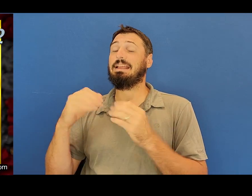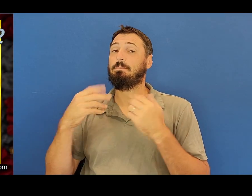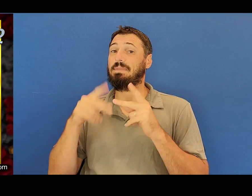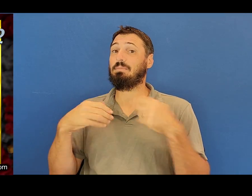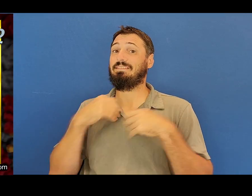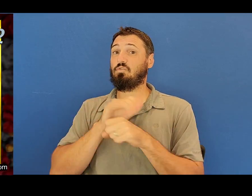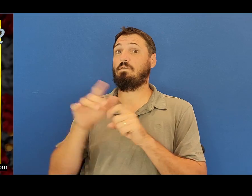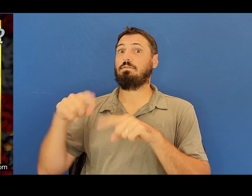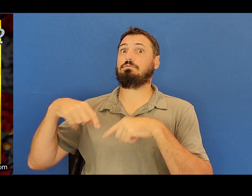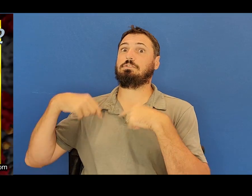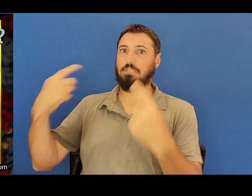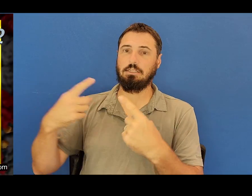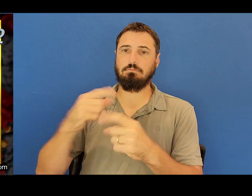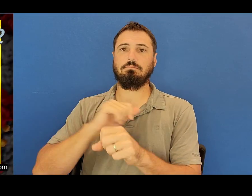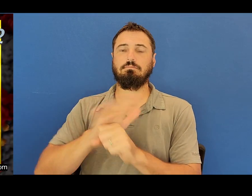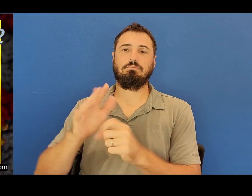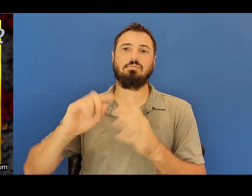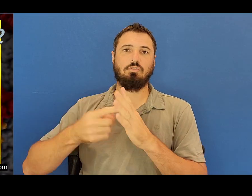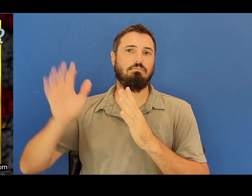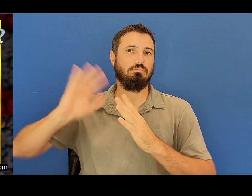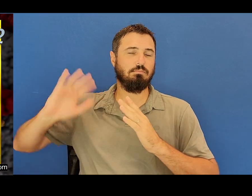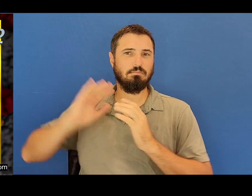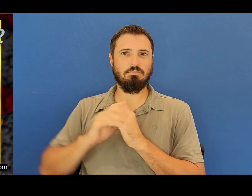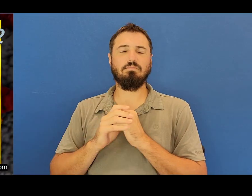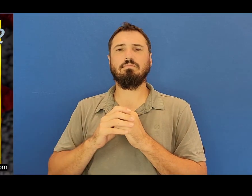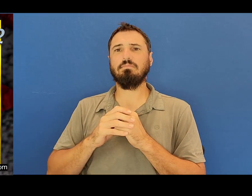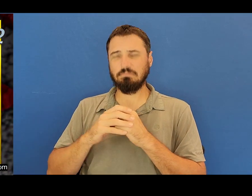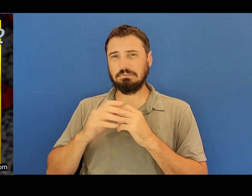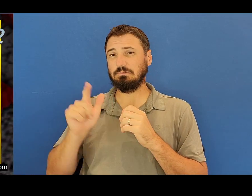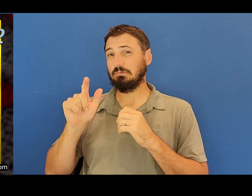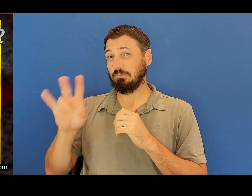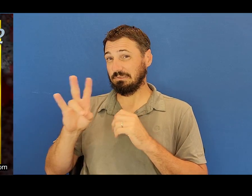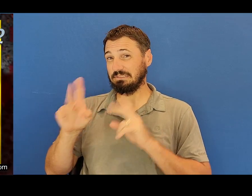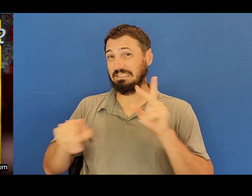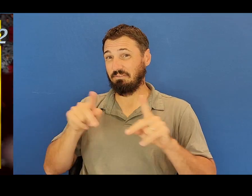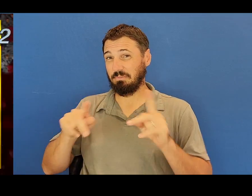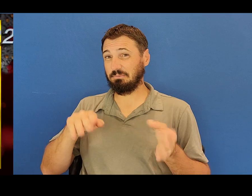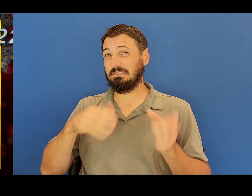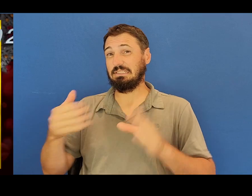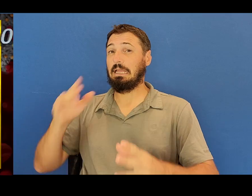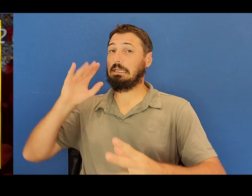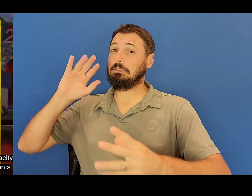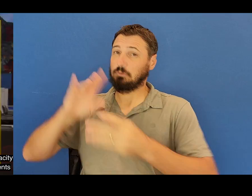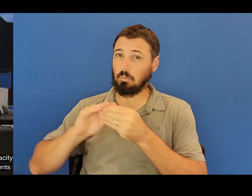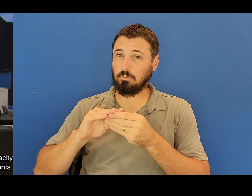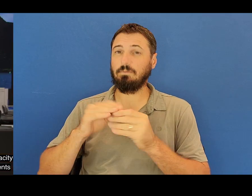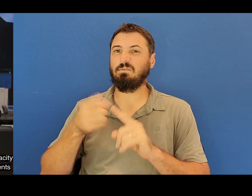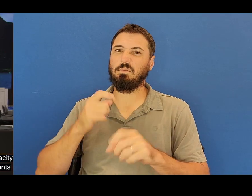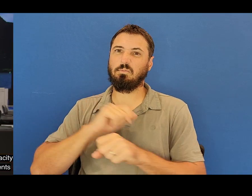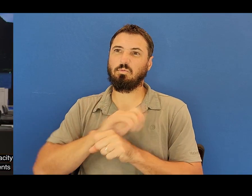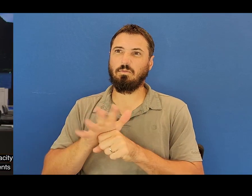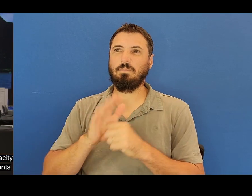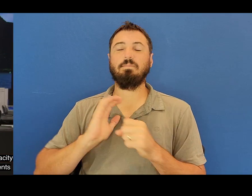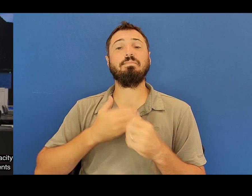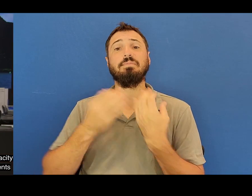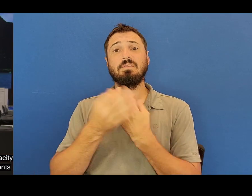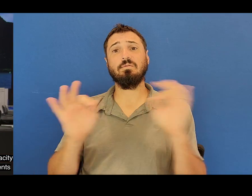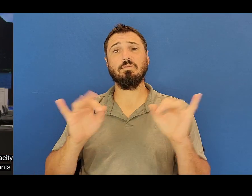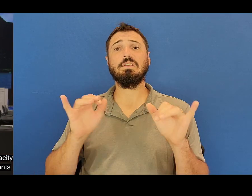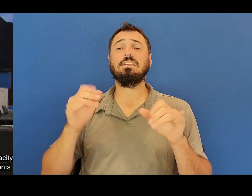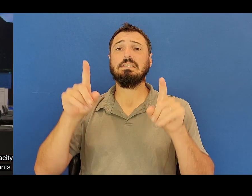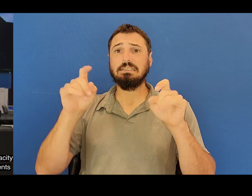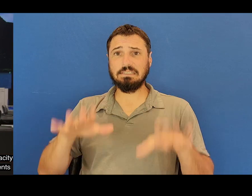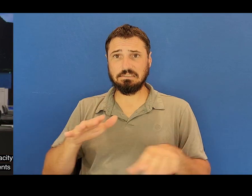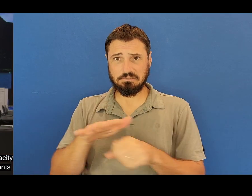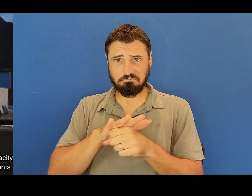cumulative cases. Since the beginning of the pandemic, Kauai has confirmed 27 fatalities from COVID-19. Our free same-day testing sites